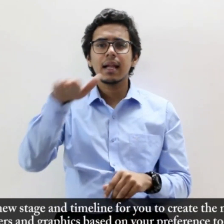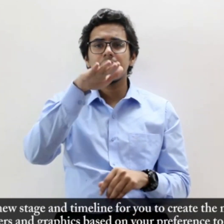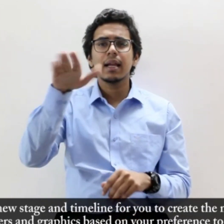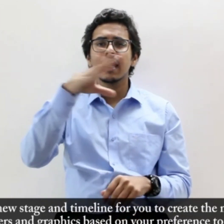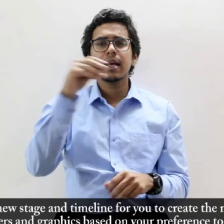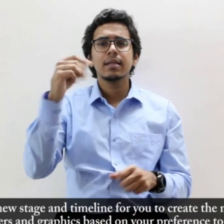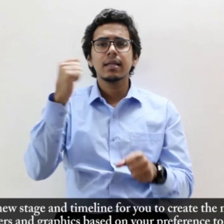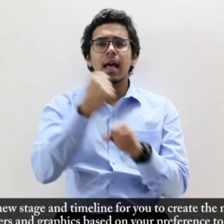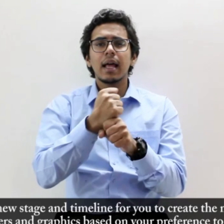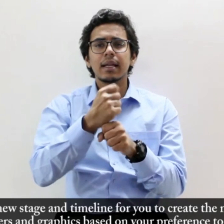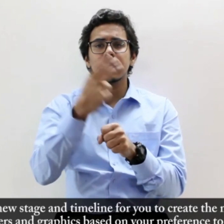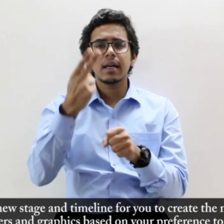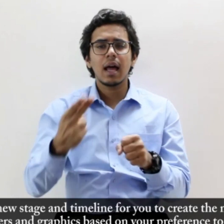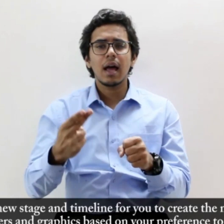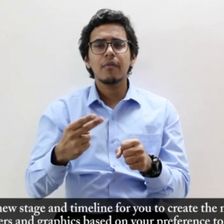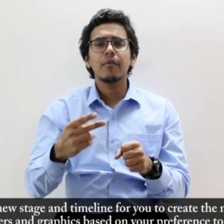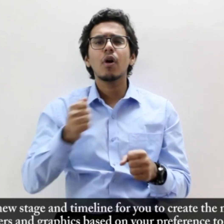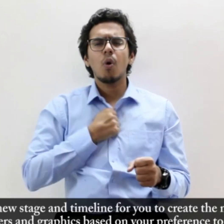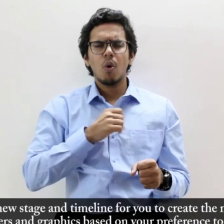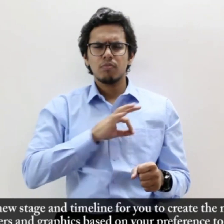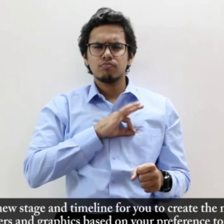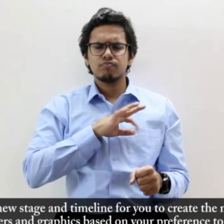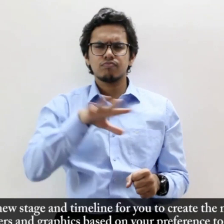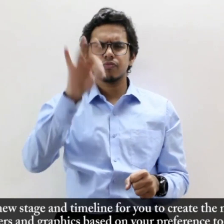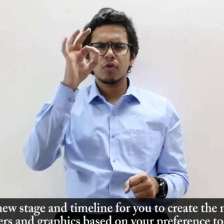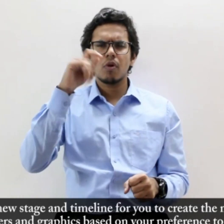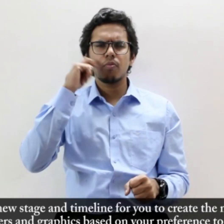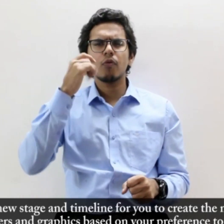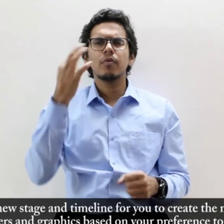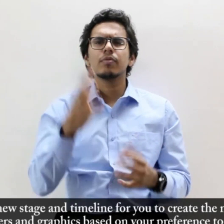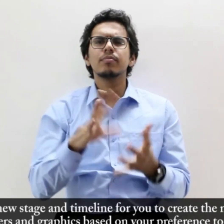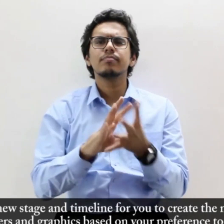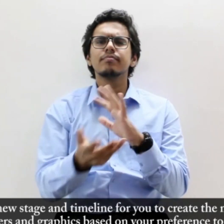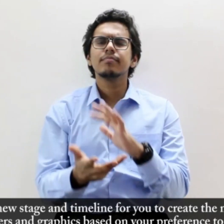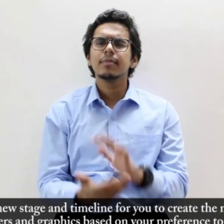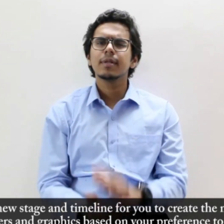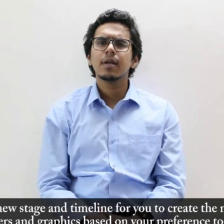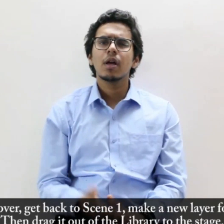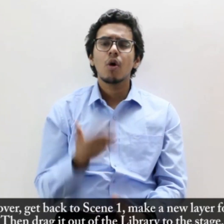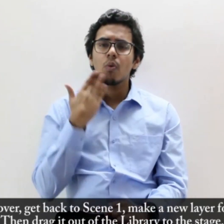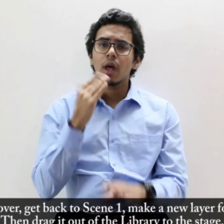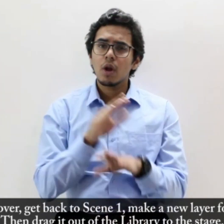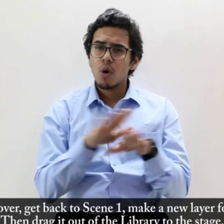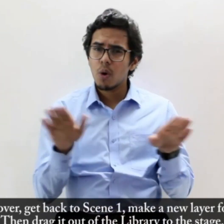and graphics based on your preference to this new movie. When it's